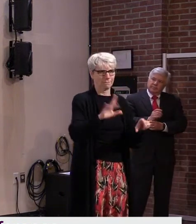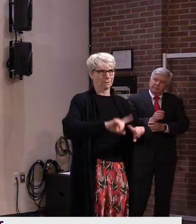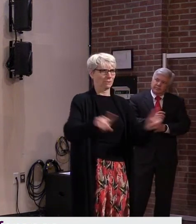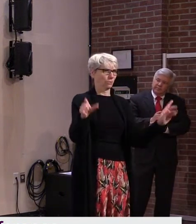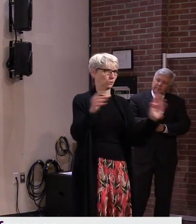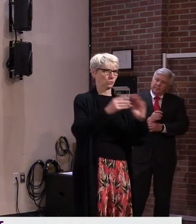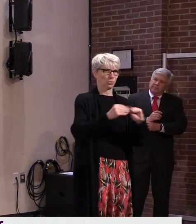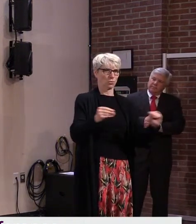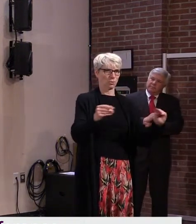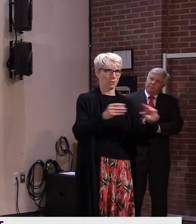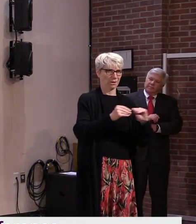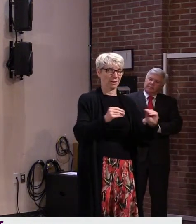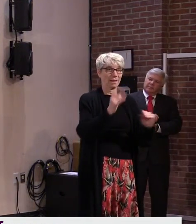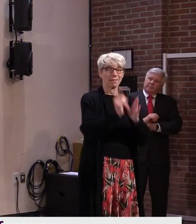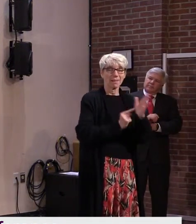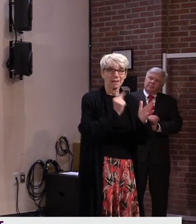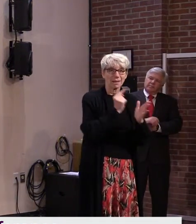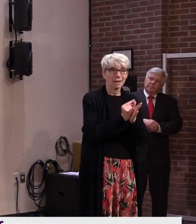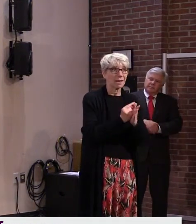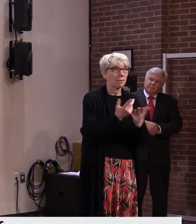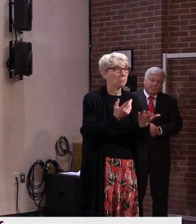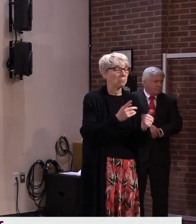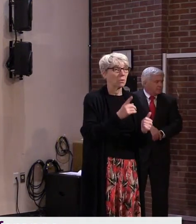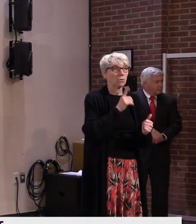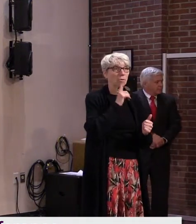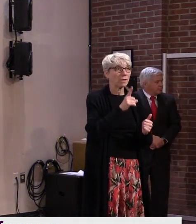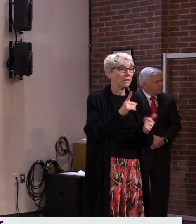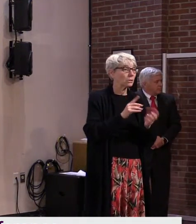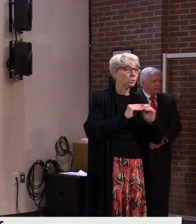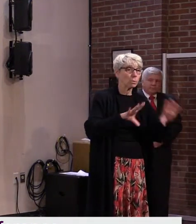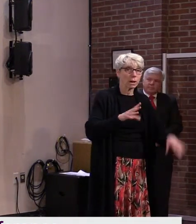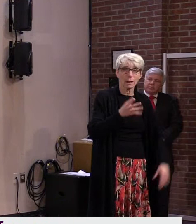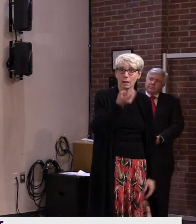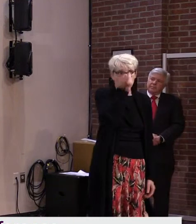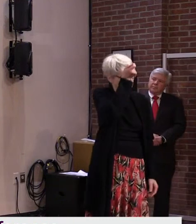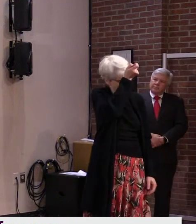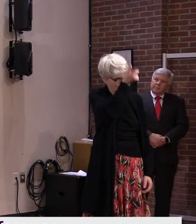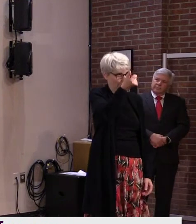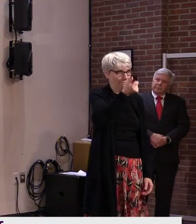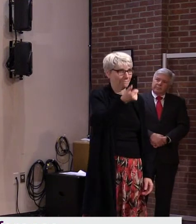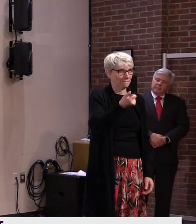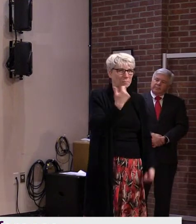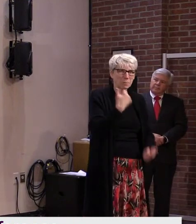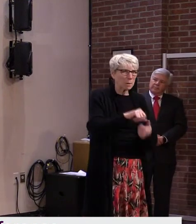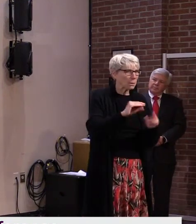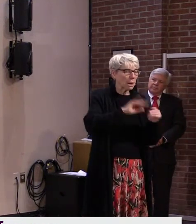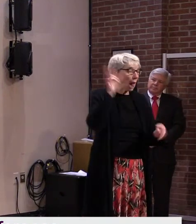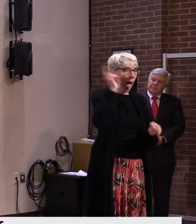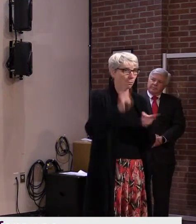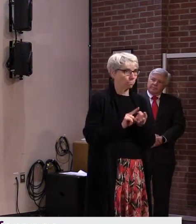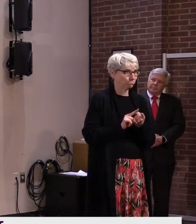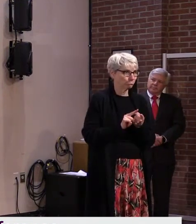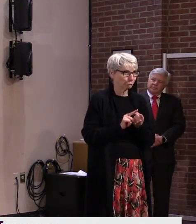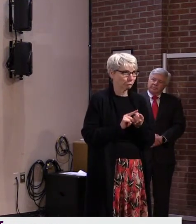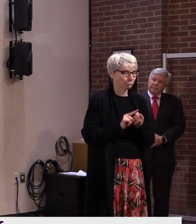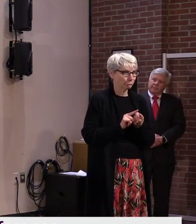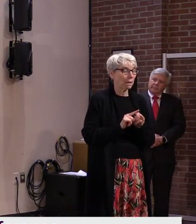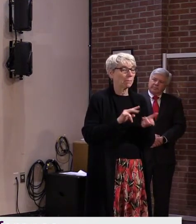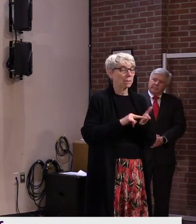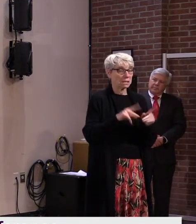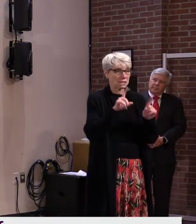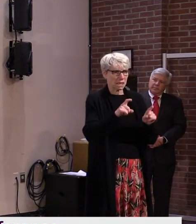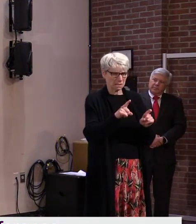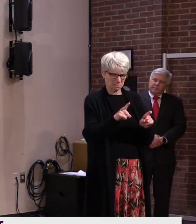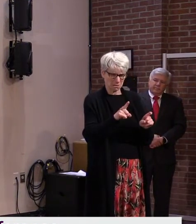were in times of almost no prevalence, never mind low prevalence, and the test was not